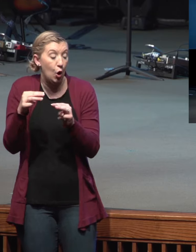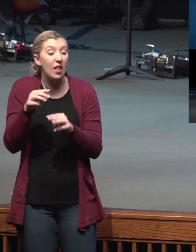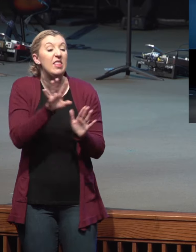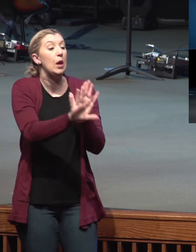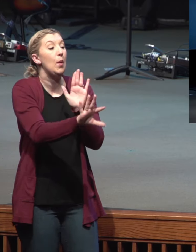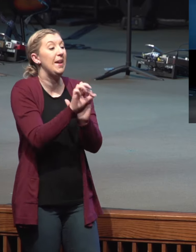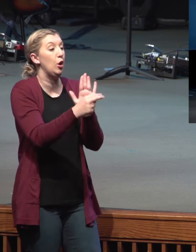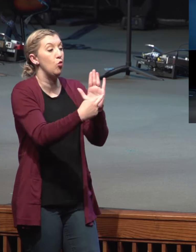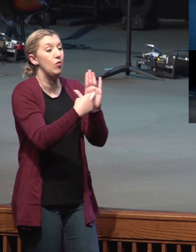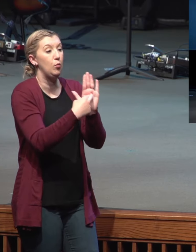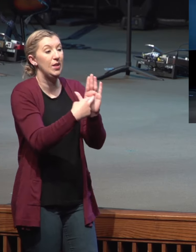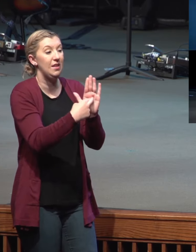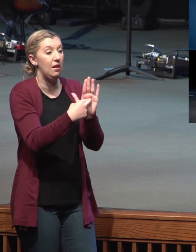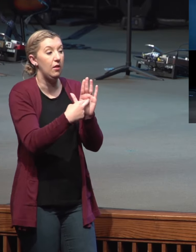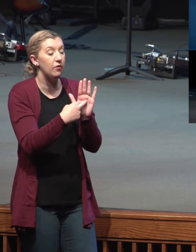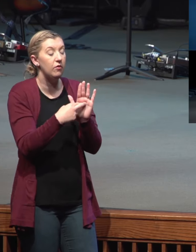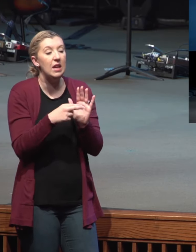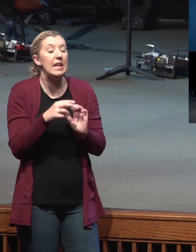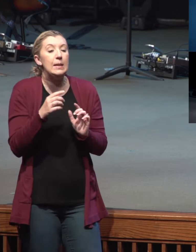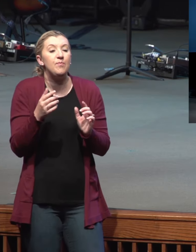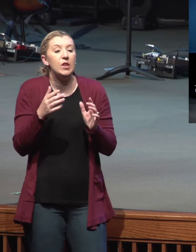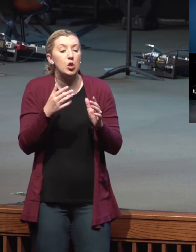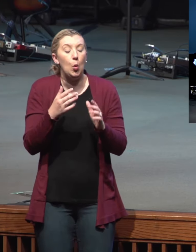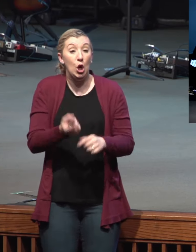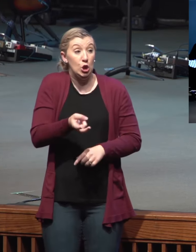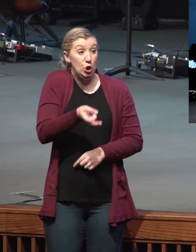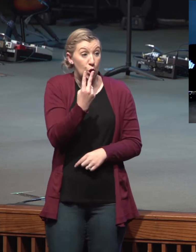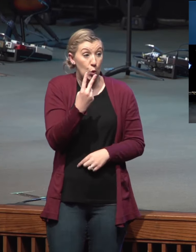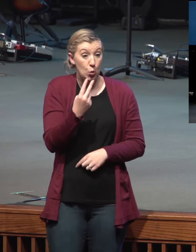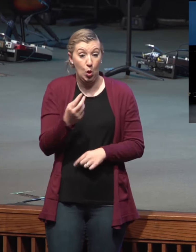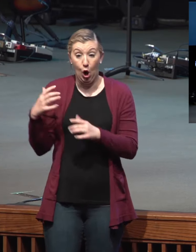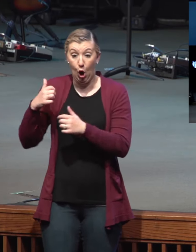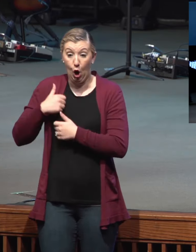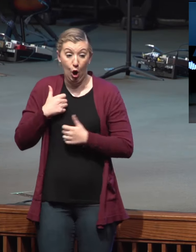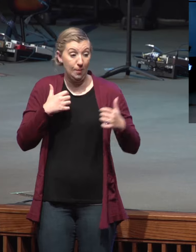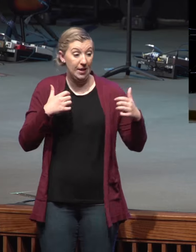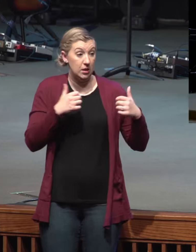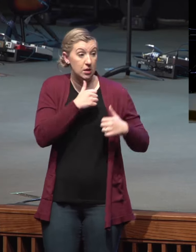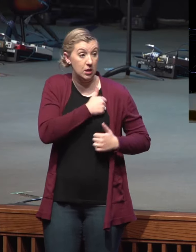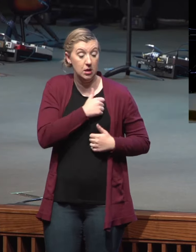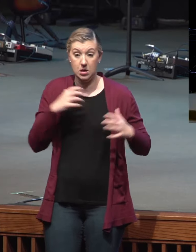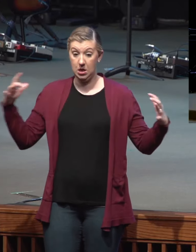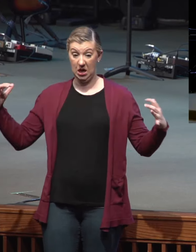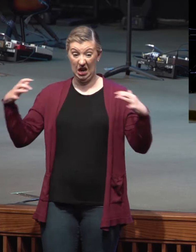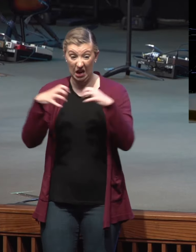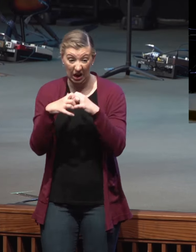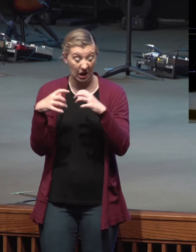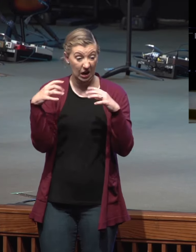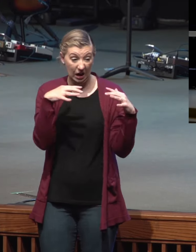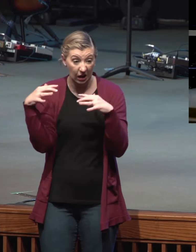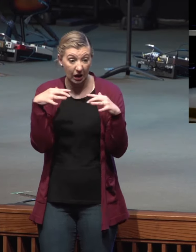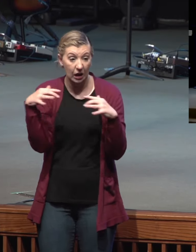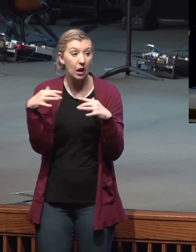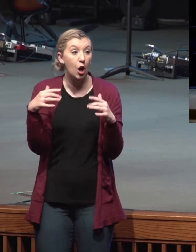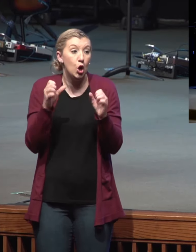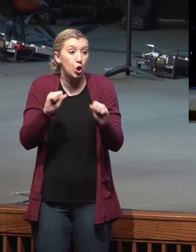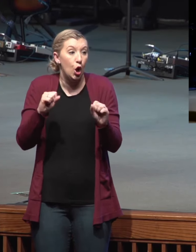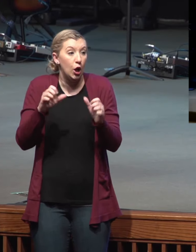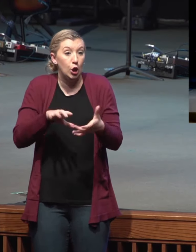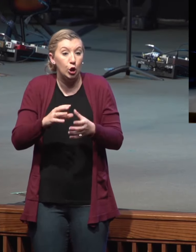pick a representative. Instead of having two armies go at it, each sustaining massive loss of